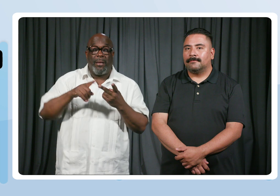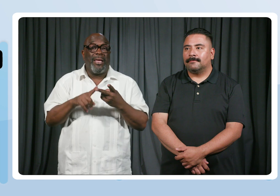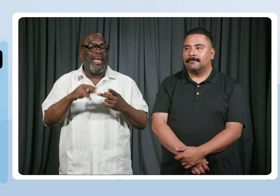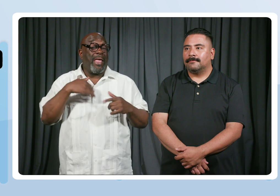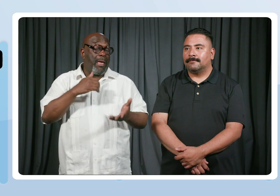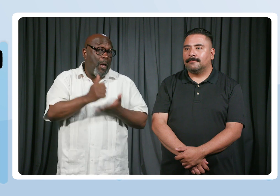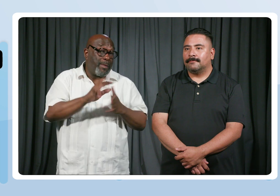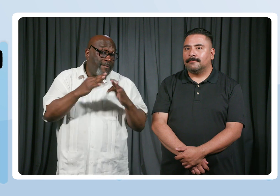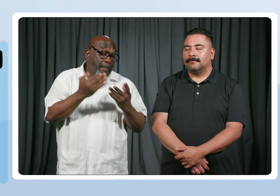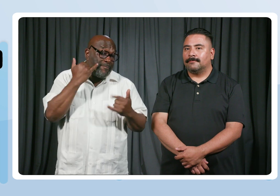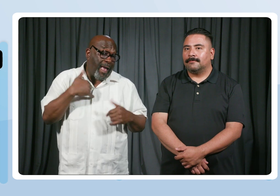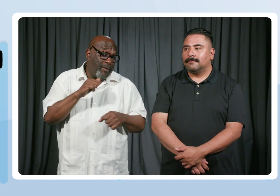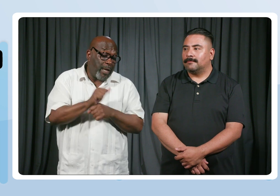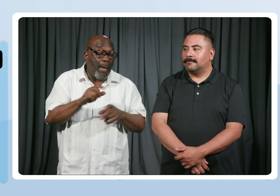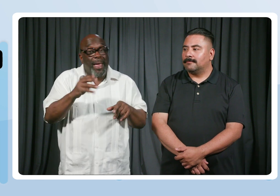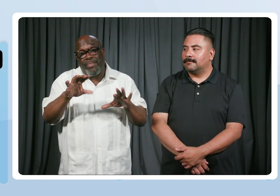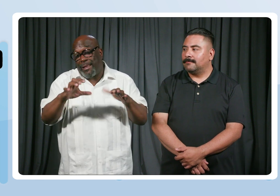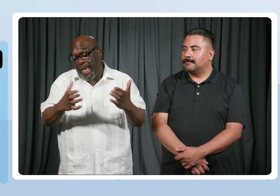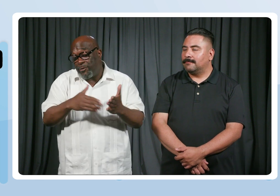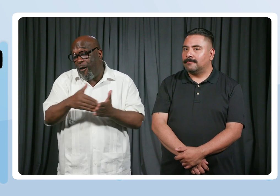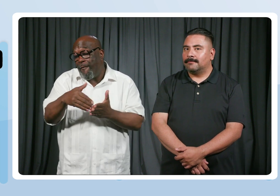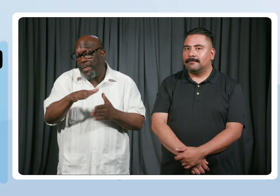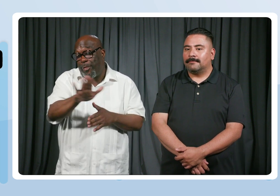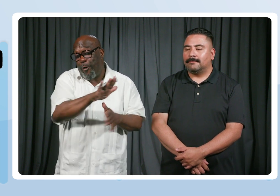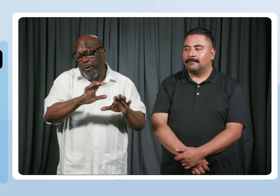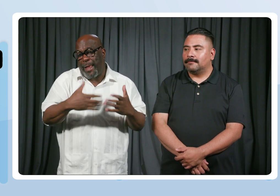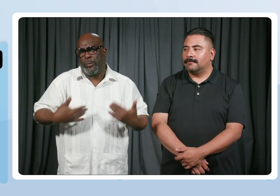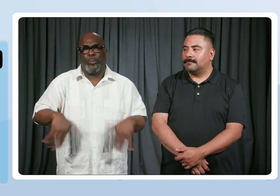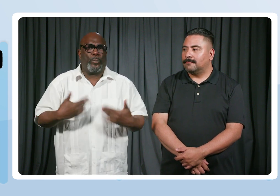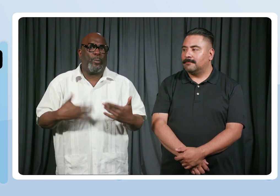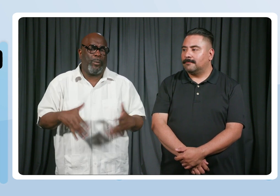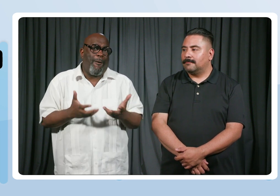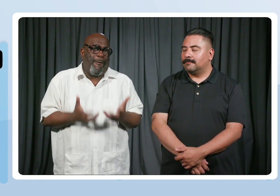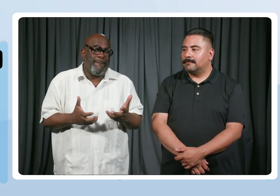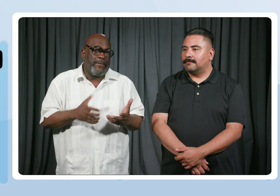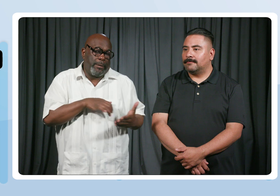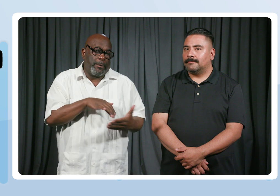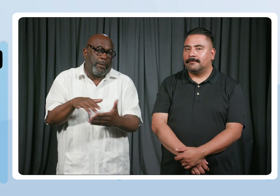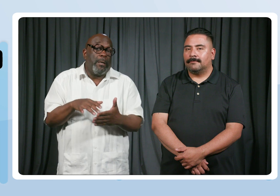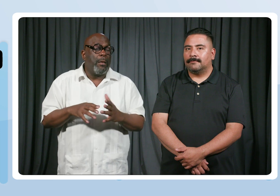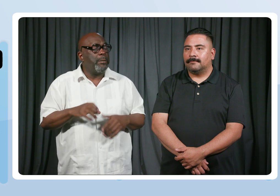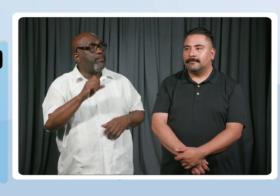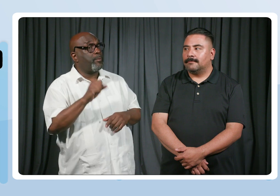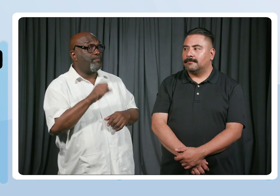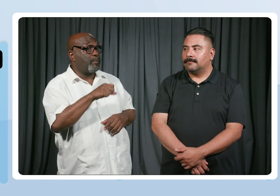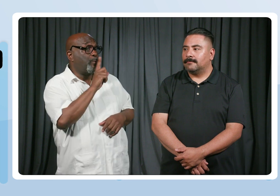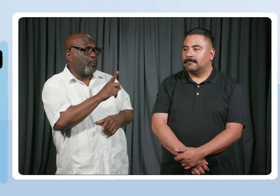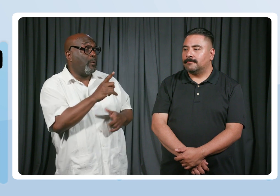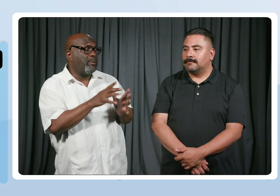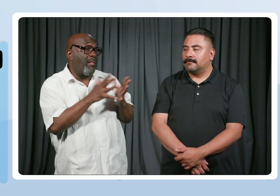have jobs. And a lot of the classes were intense. That's right. It was a lot of responsibility.